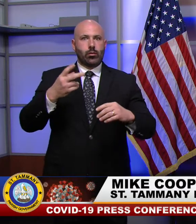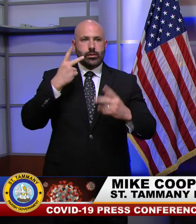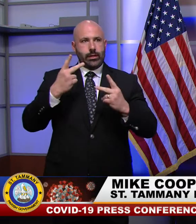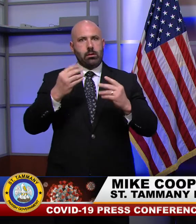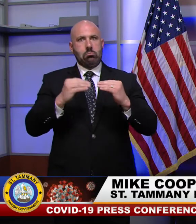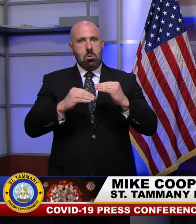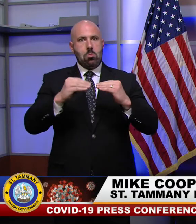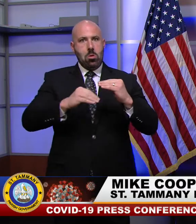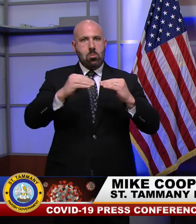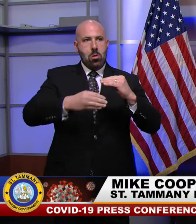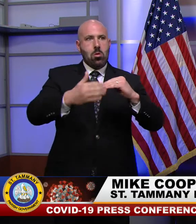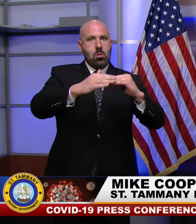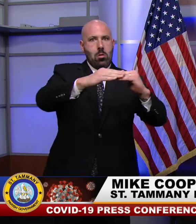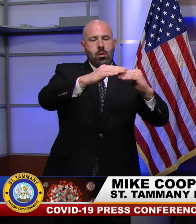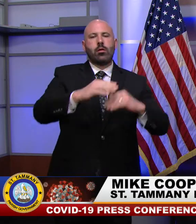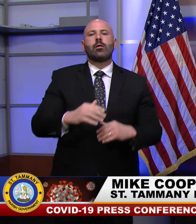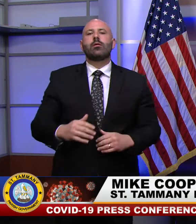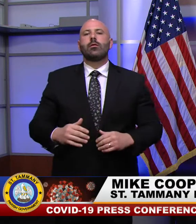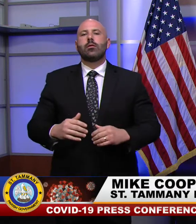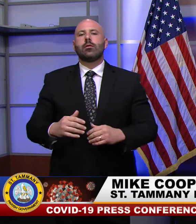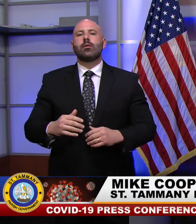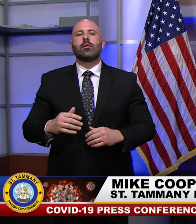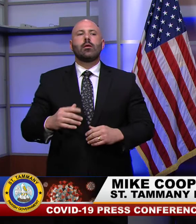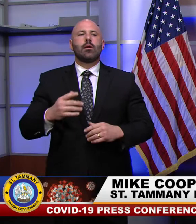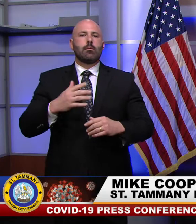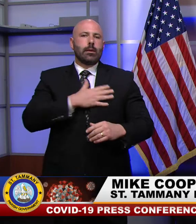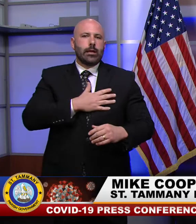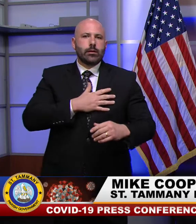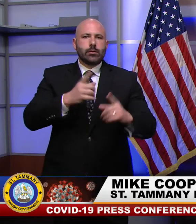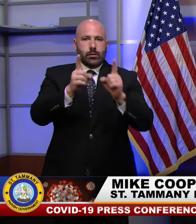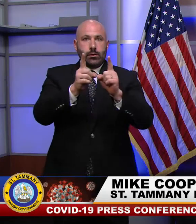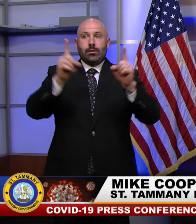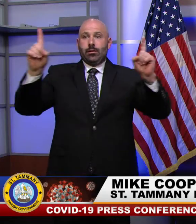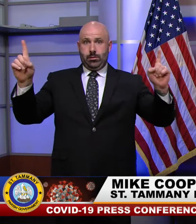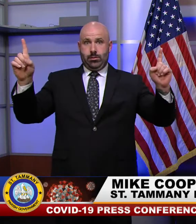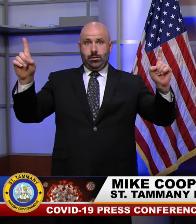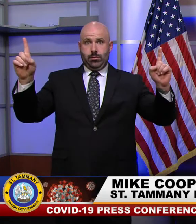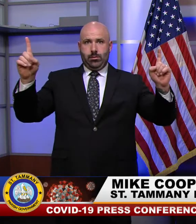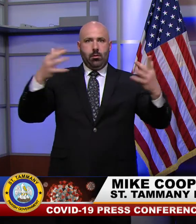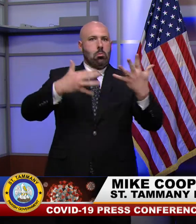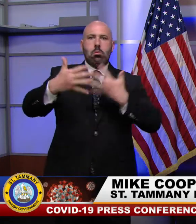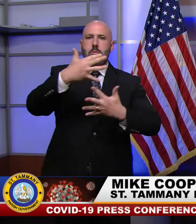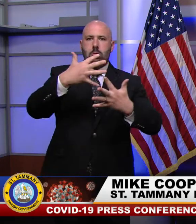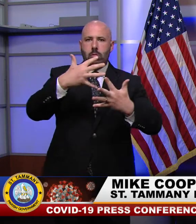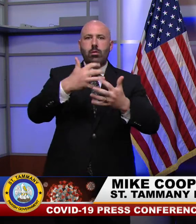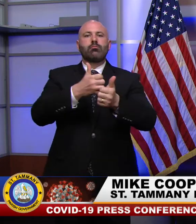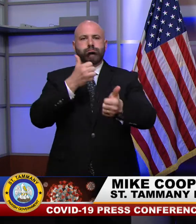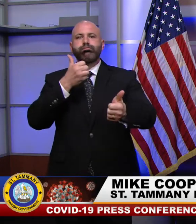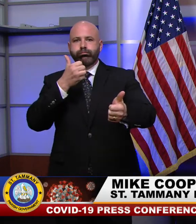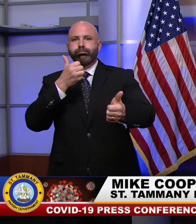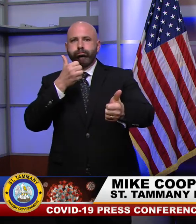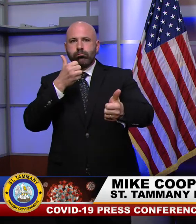is important that we all adhere to social distancing and limit gatherings.